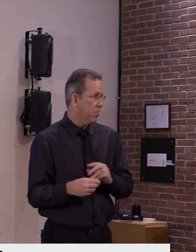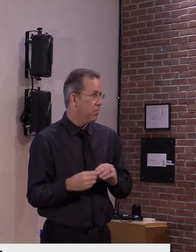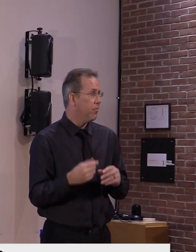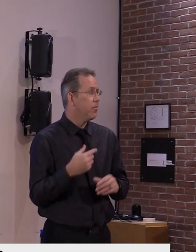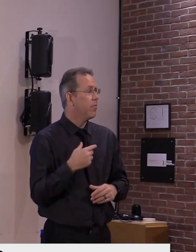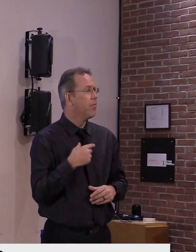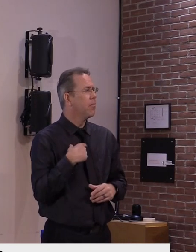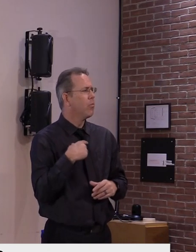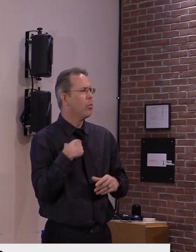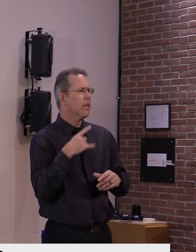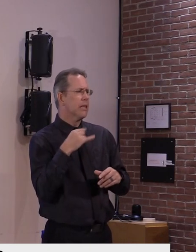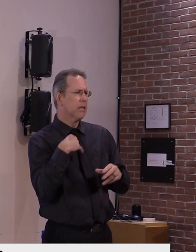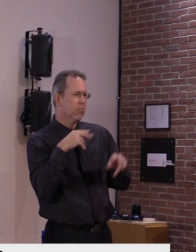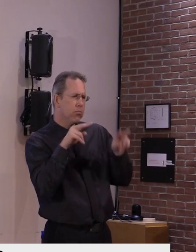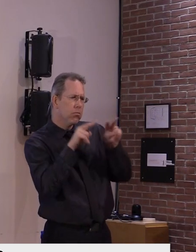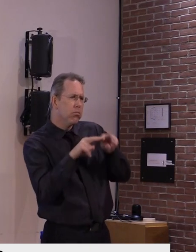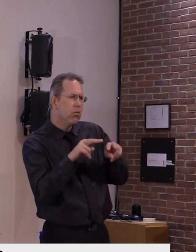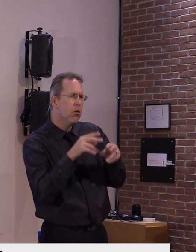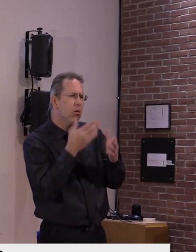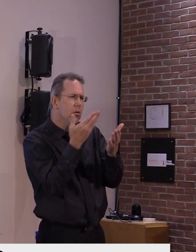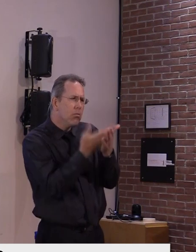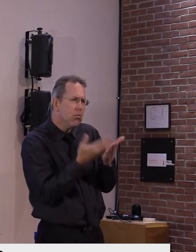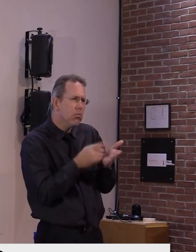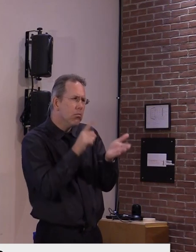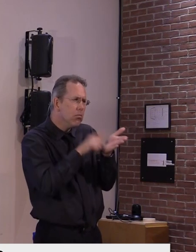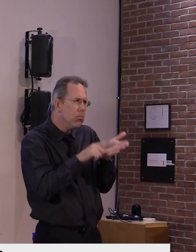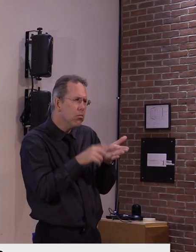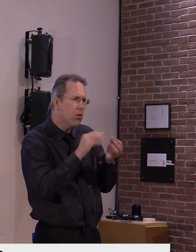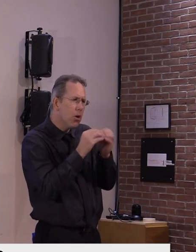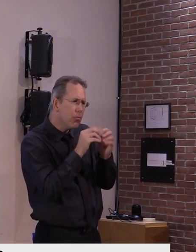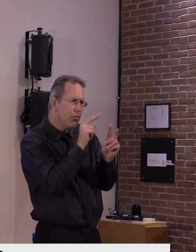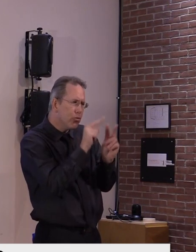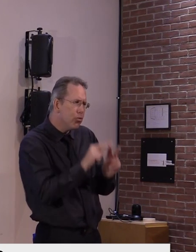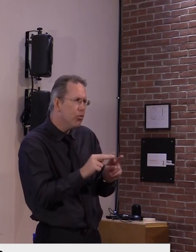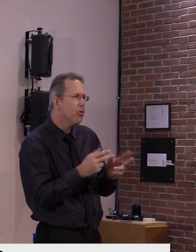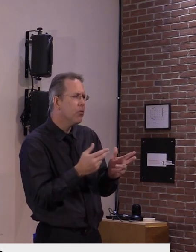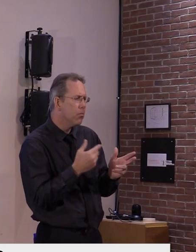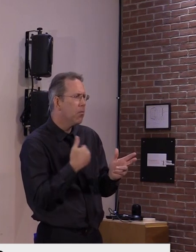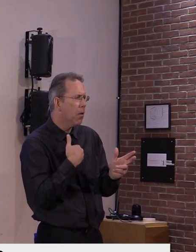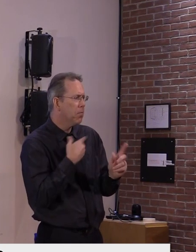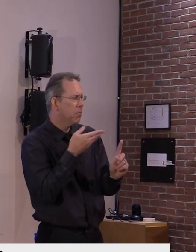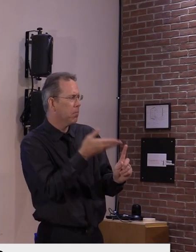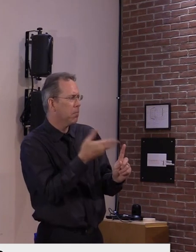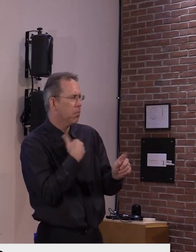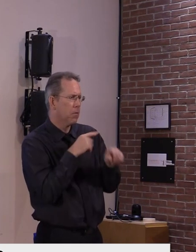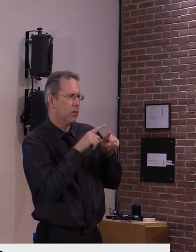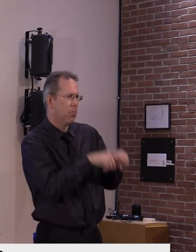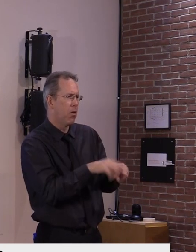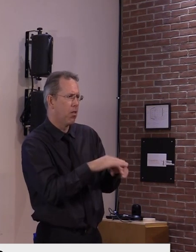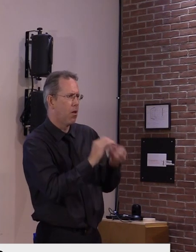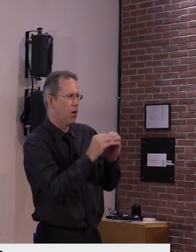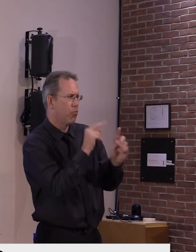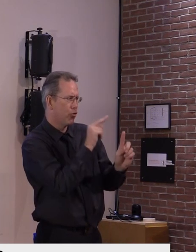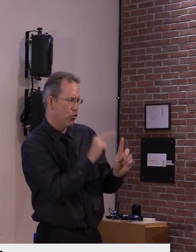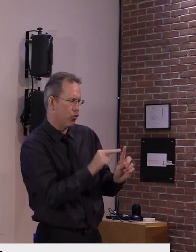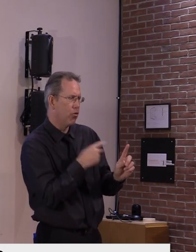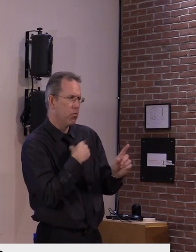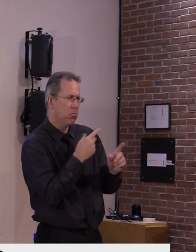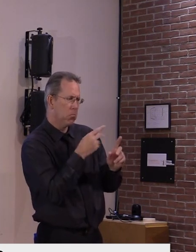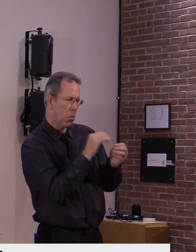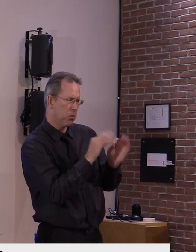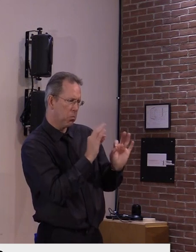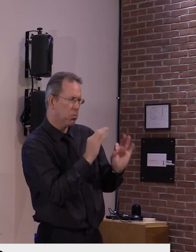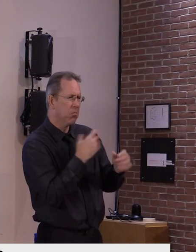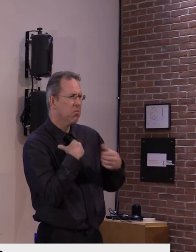But, our data continues to support us being able to operate schools in person safely. I think, where